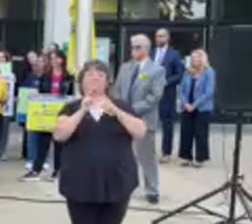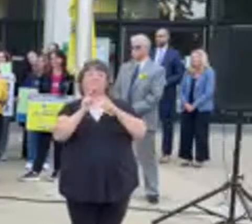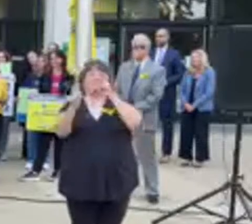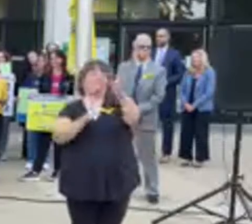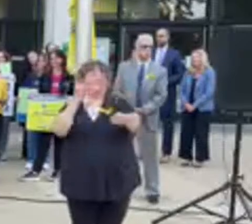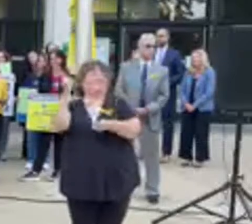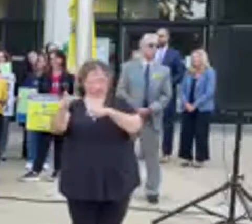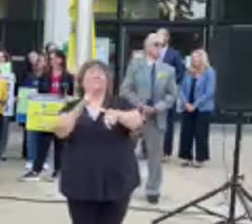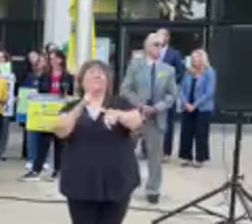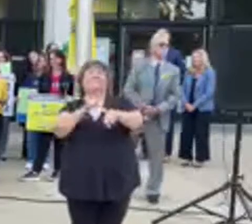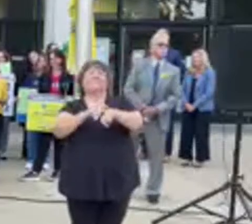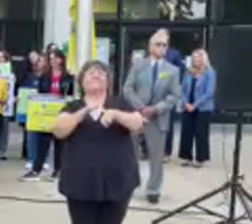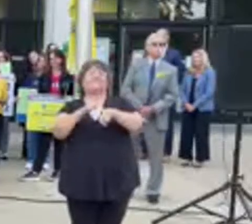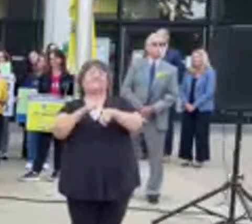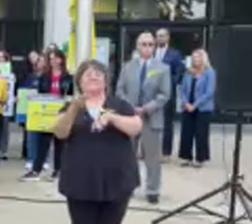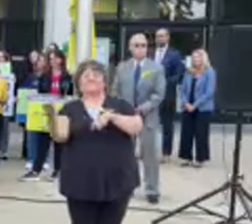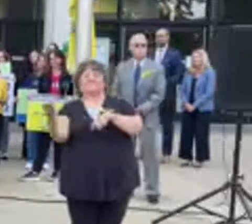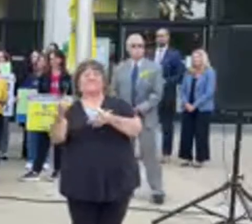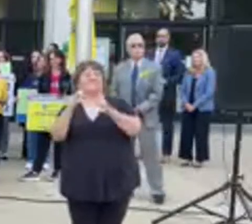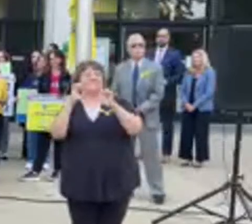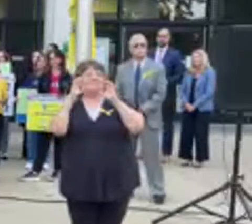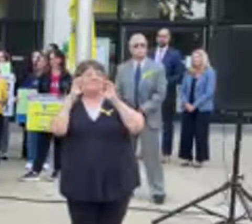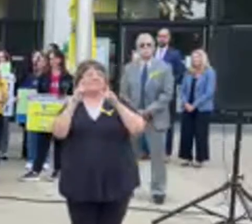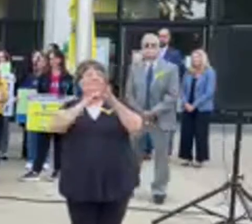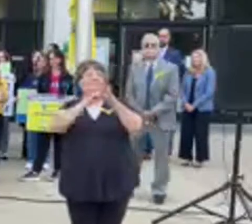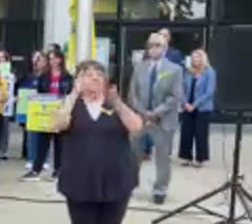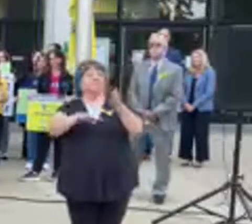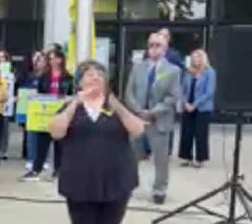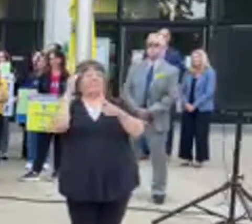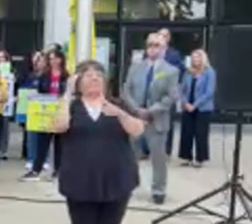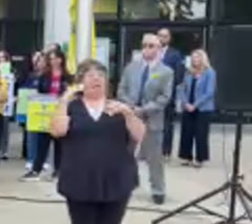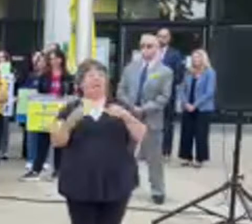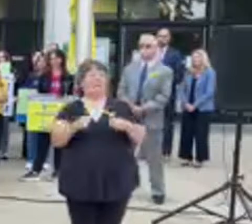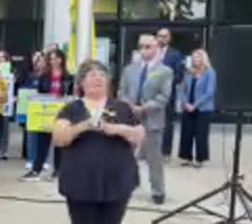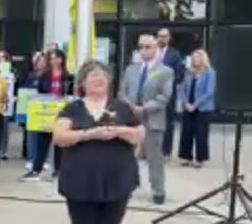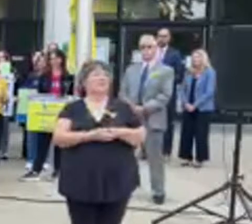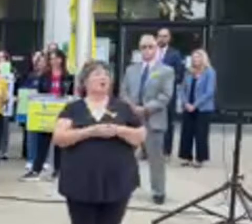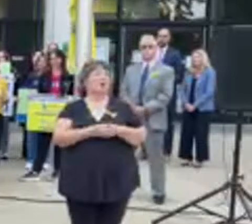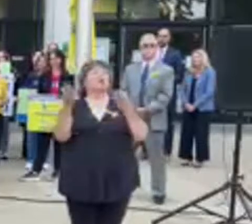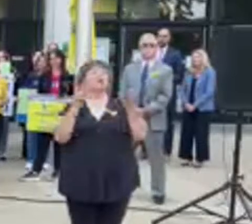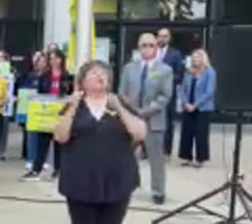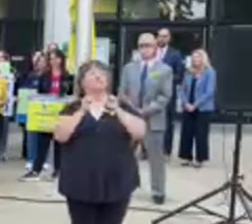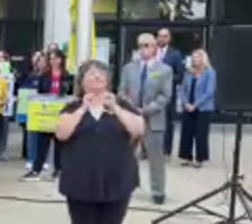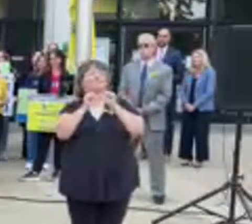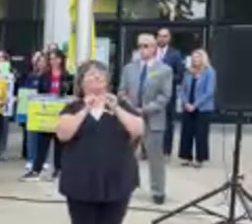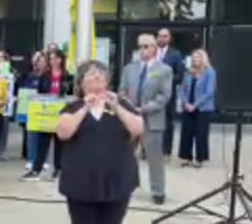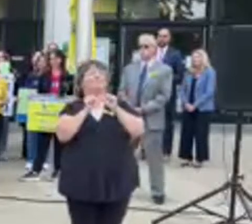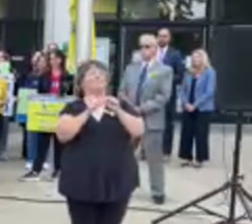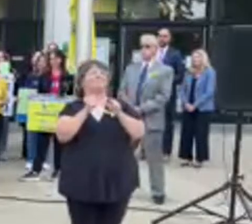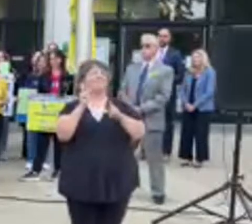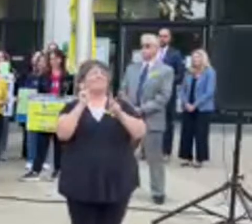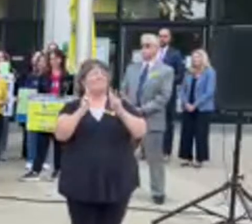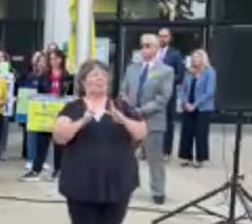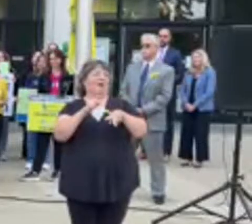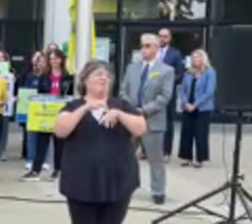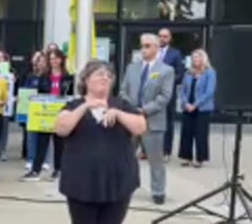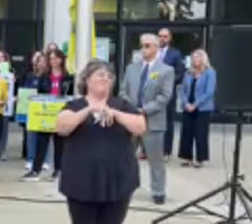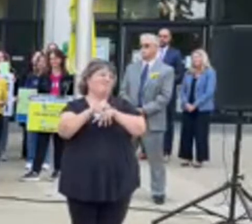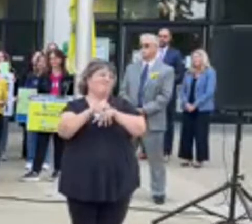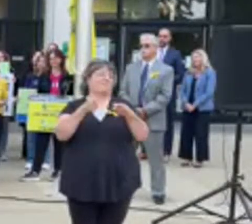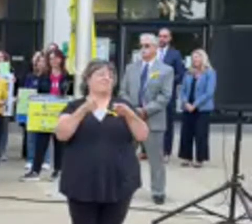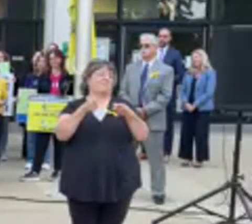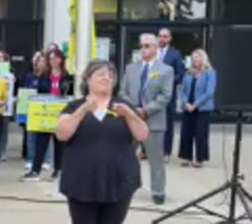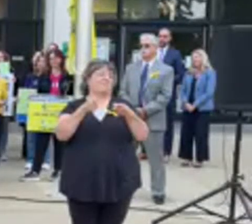generously donated her time and resources to educate our students on mental health, serving as a steadfast resource throughout the project.